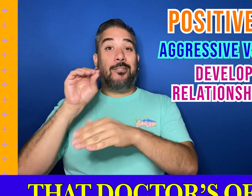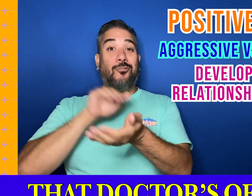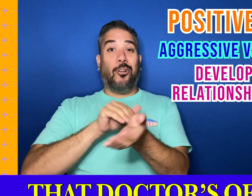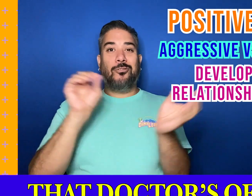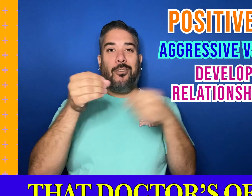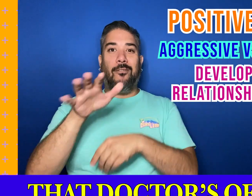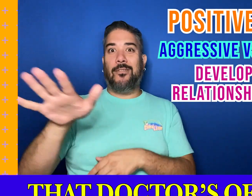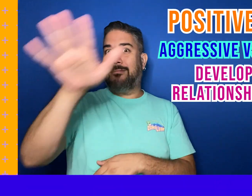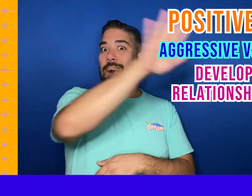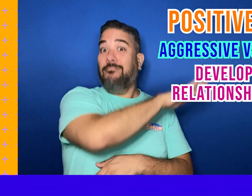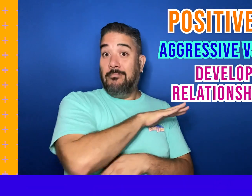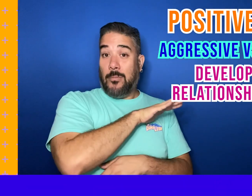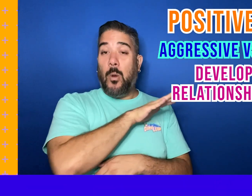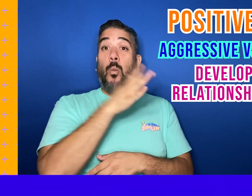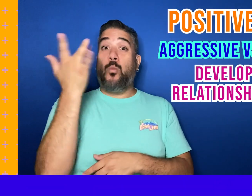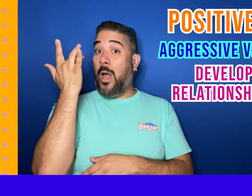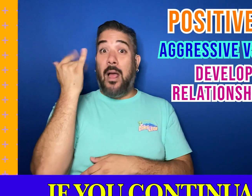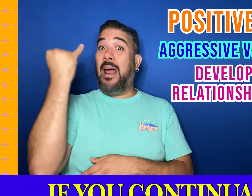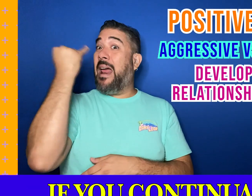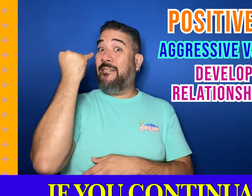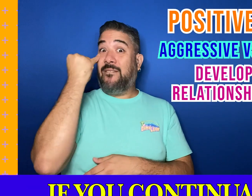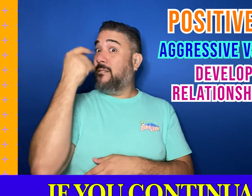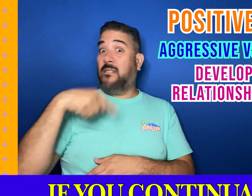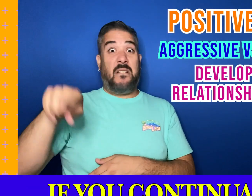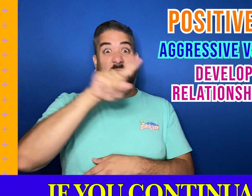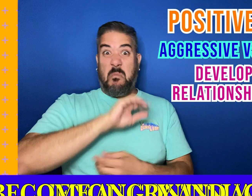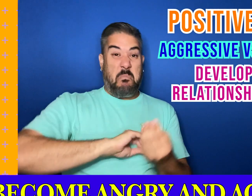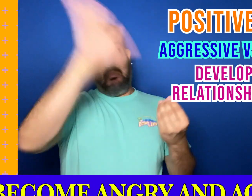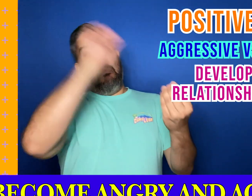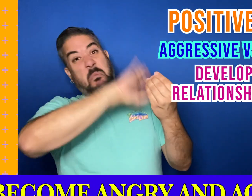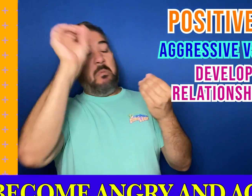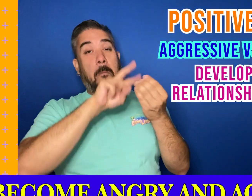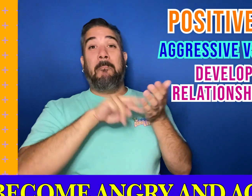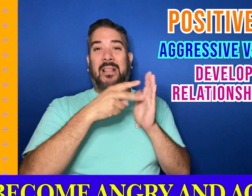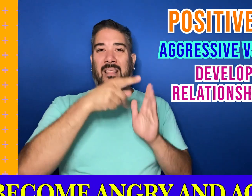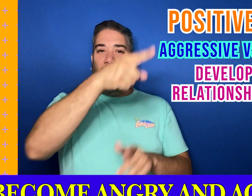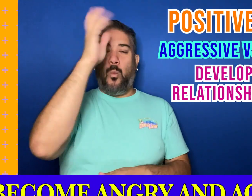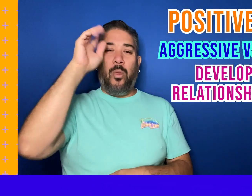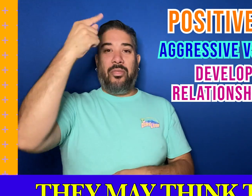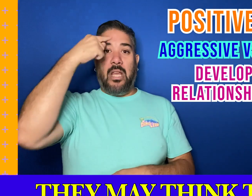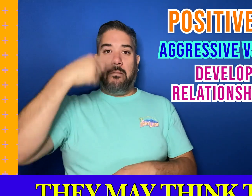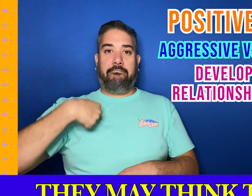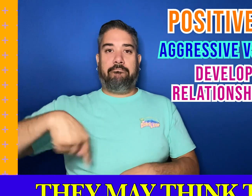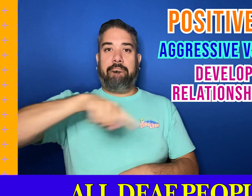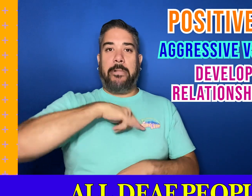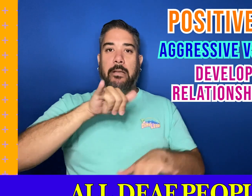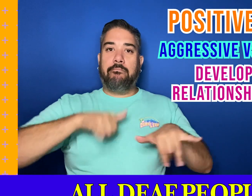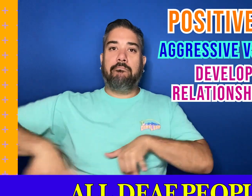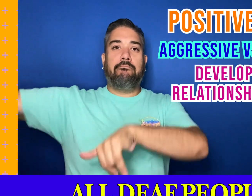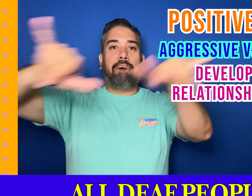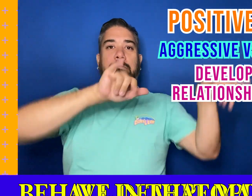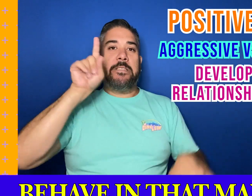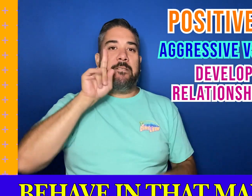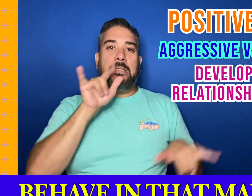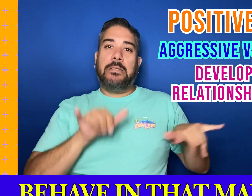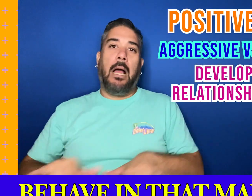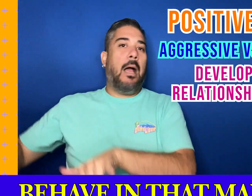that doctor's office. If you continually become angry and aggressive, they may think that all deaf people behave in that